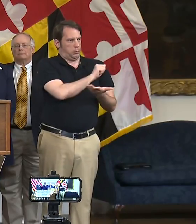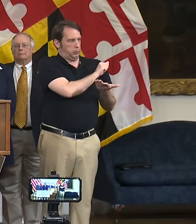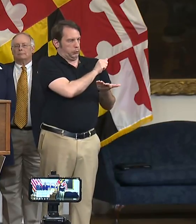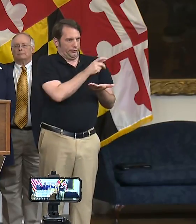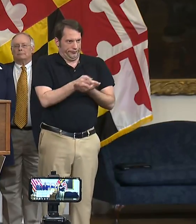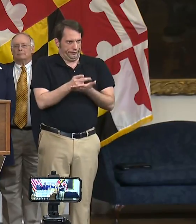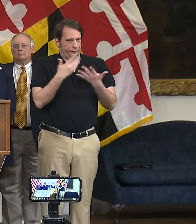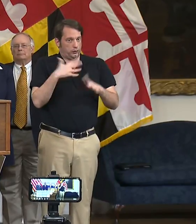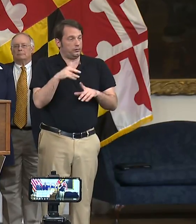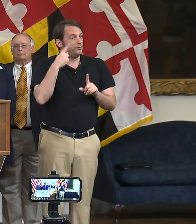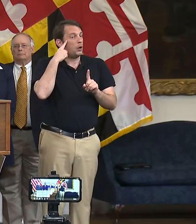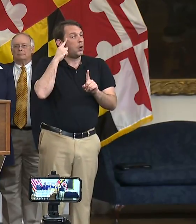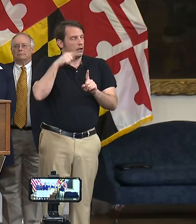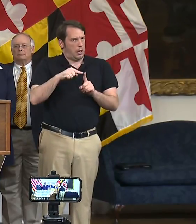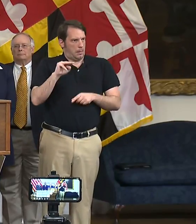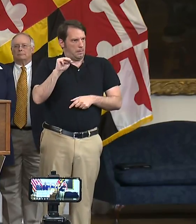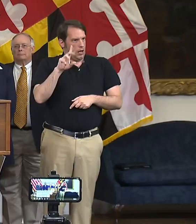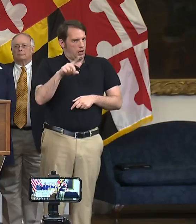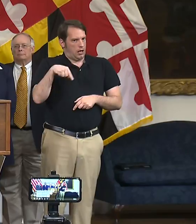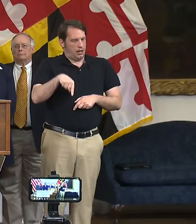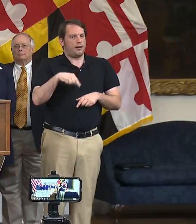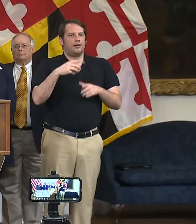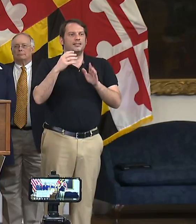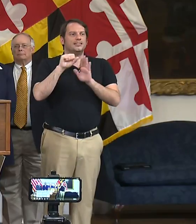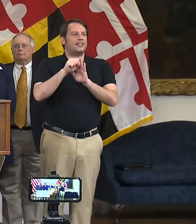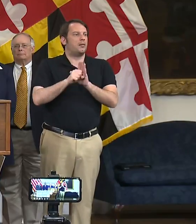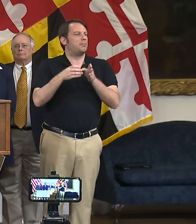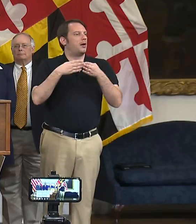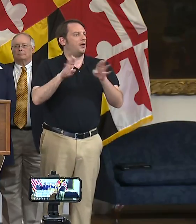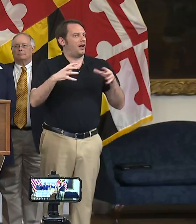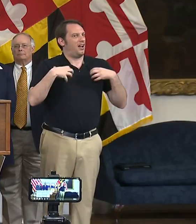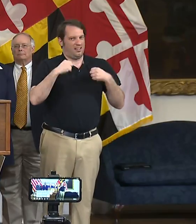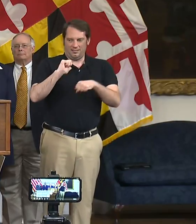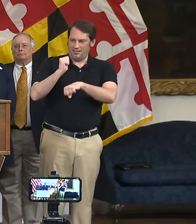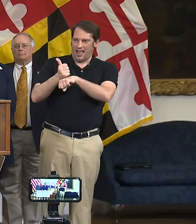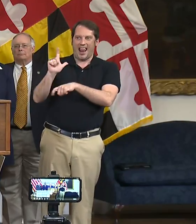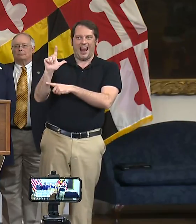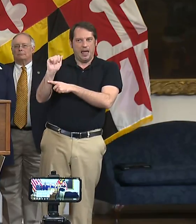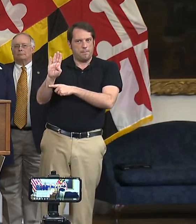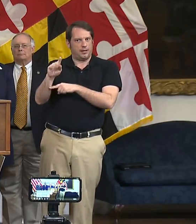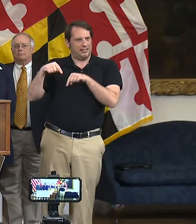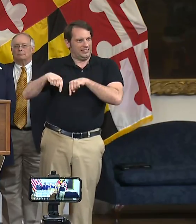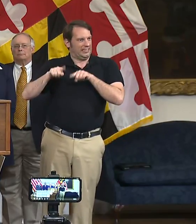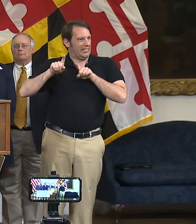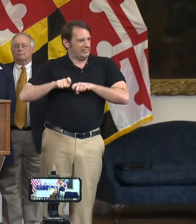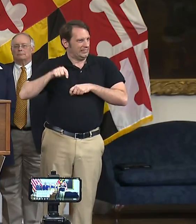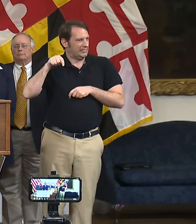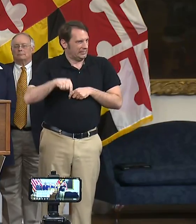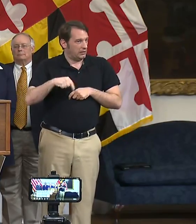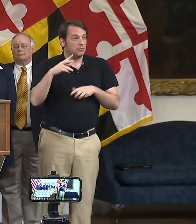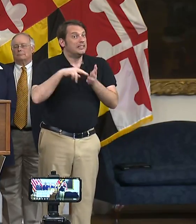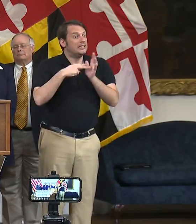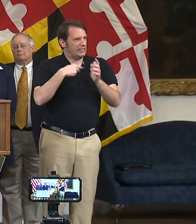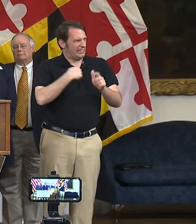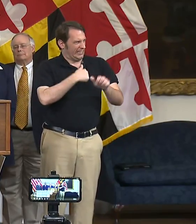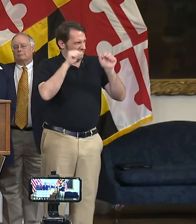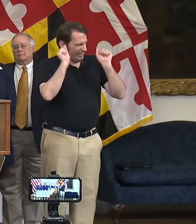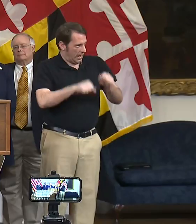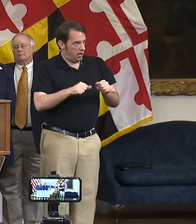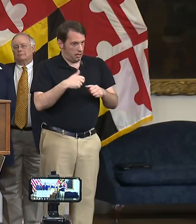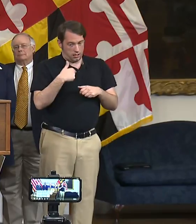Laboratory to be able to do our own testing for the coronavirus, giving our state the capability to test